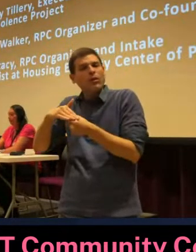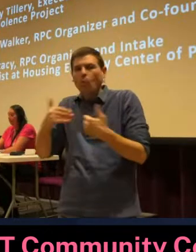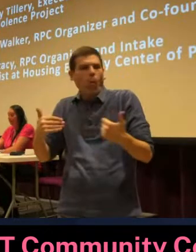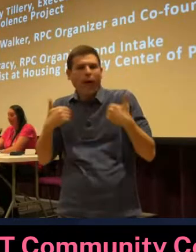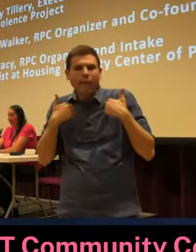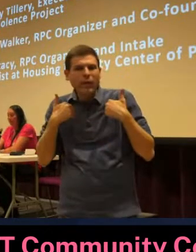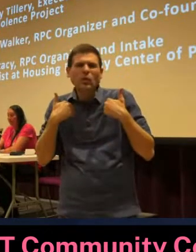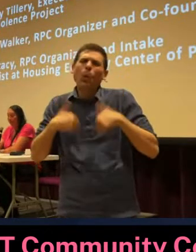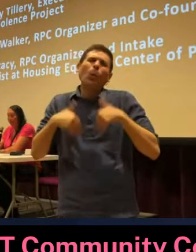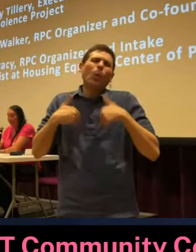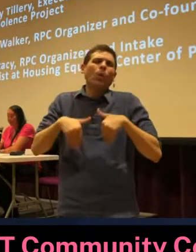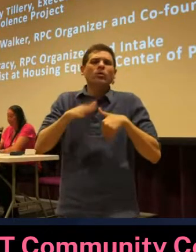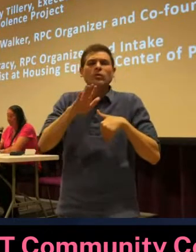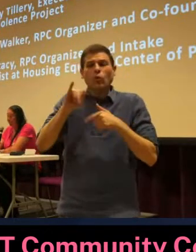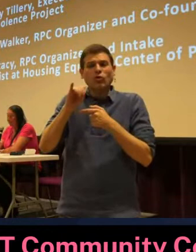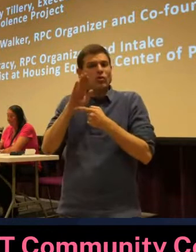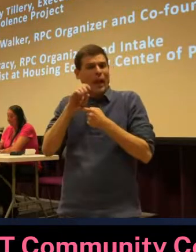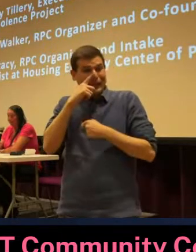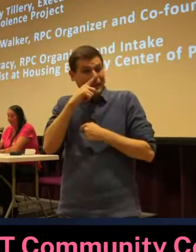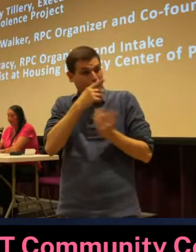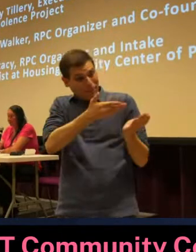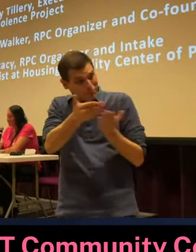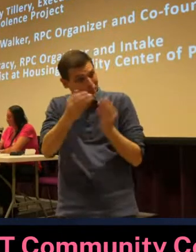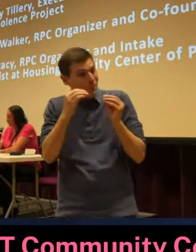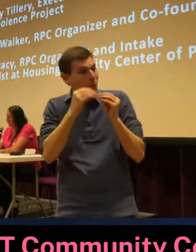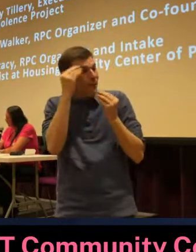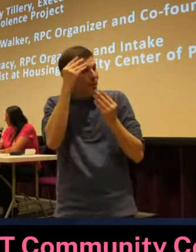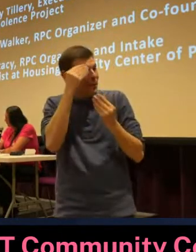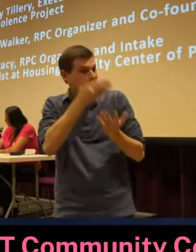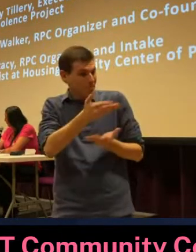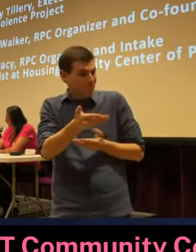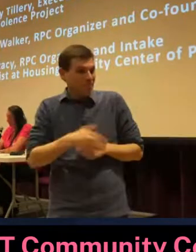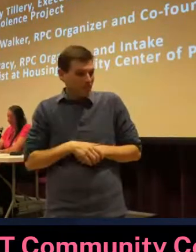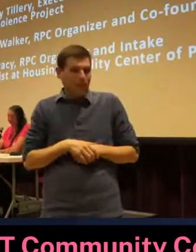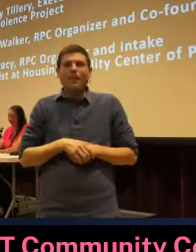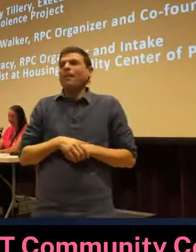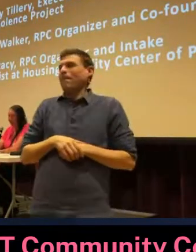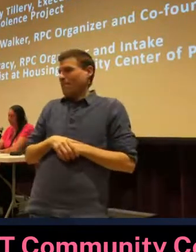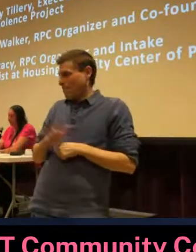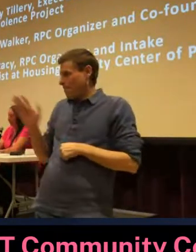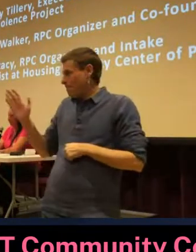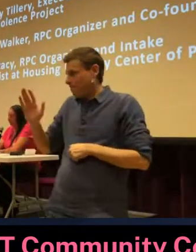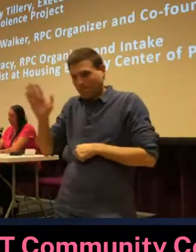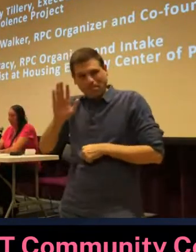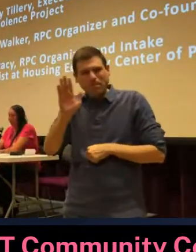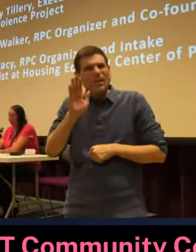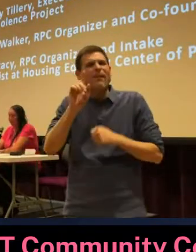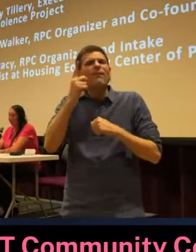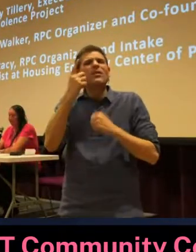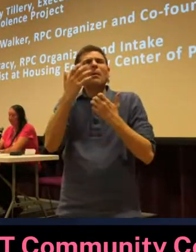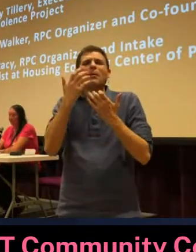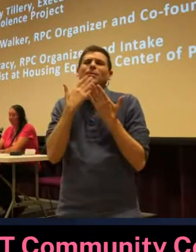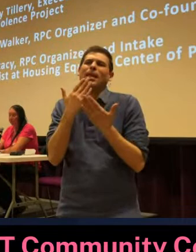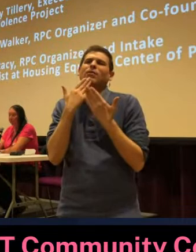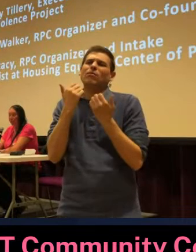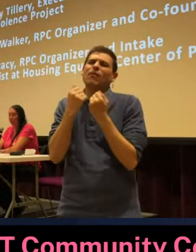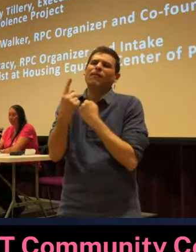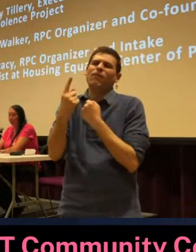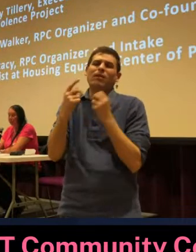Janice, begin. Hi, everybody. We've had some great panelists, and I would thank them before I got